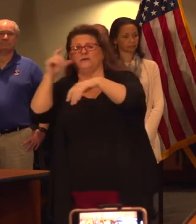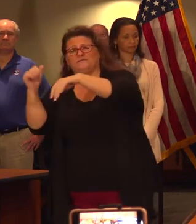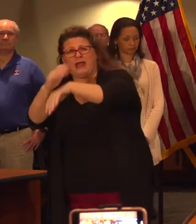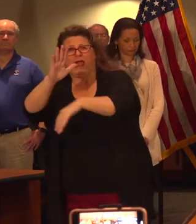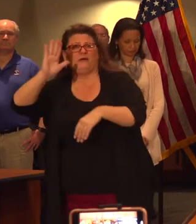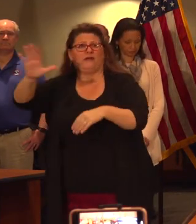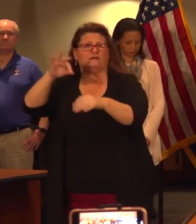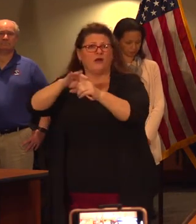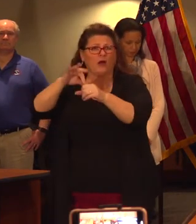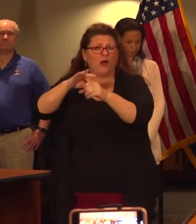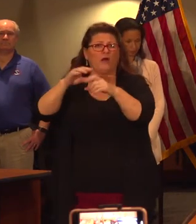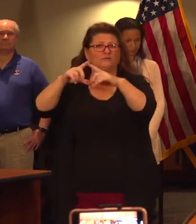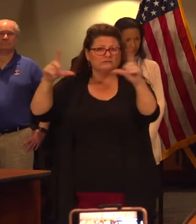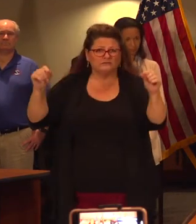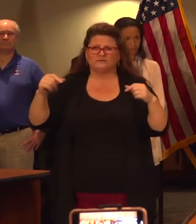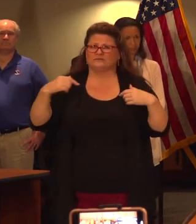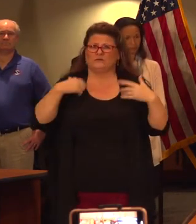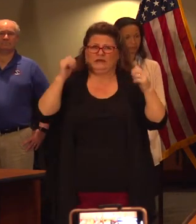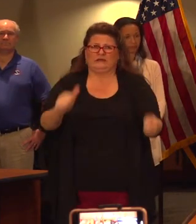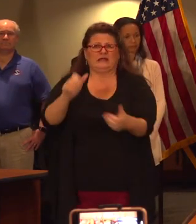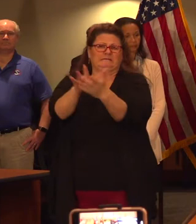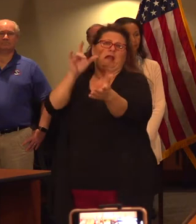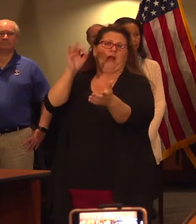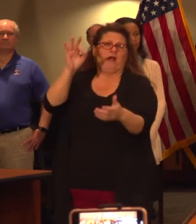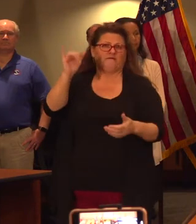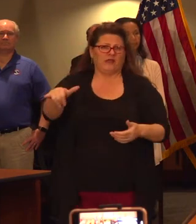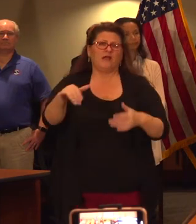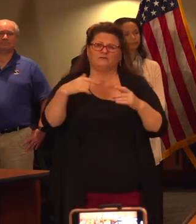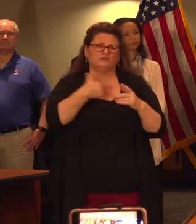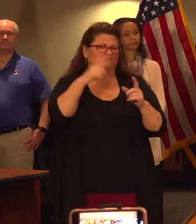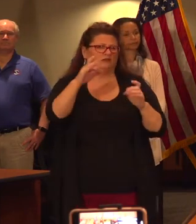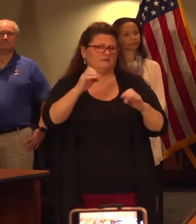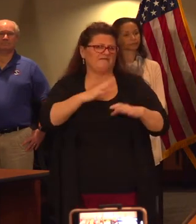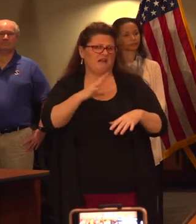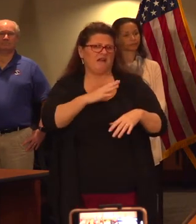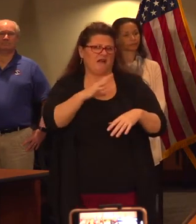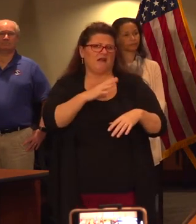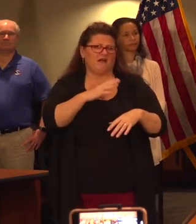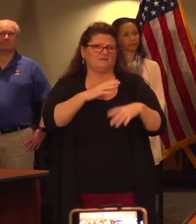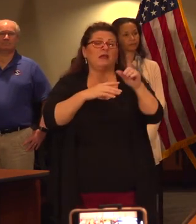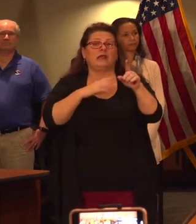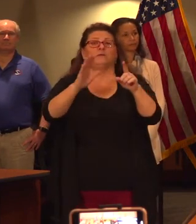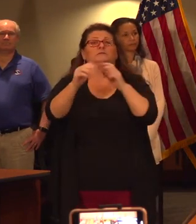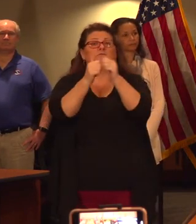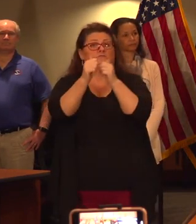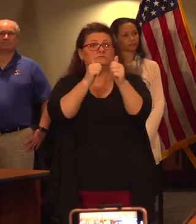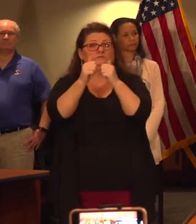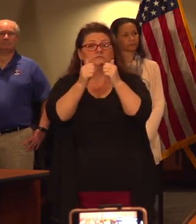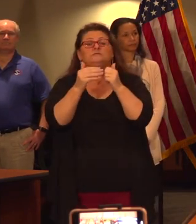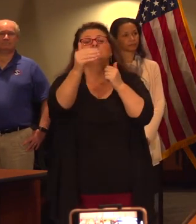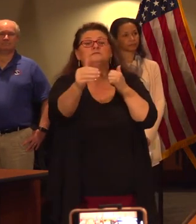we utilize those to the fullest, we ought to be in good shape. And of course, the runoffs will be on June